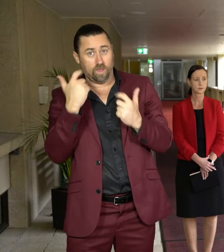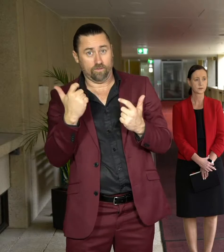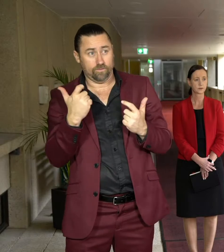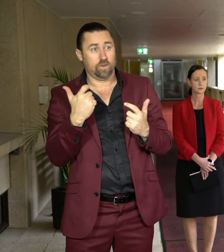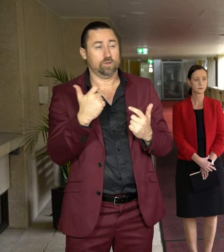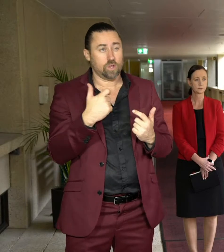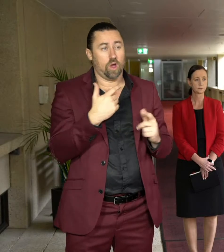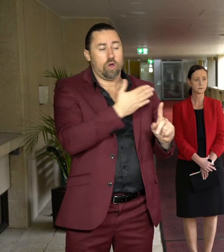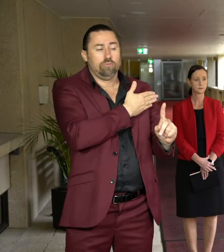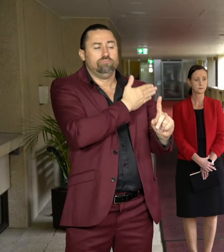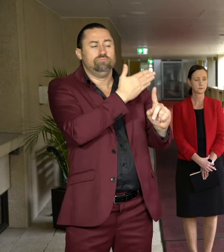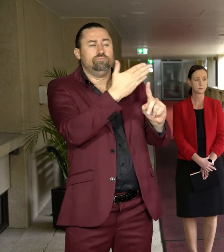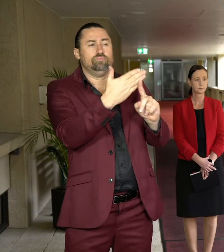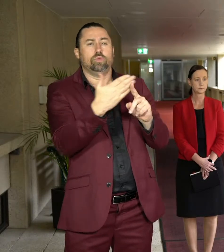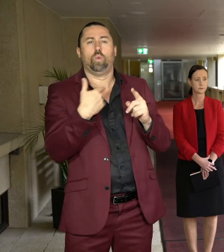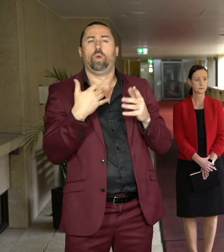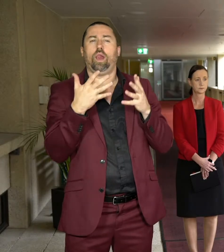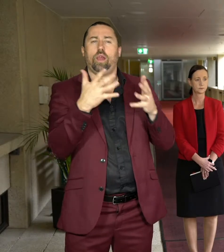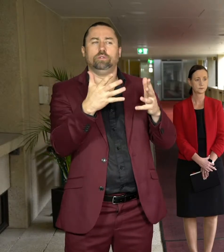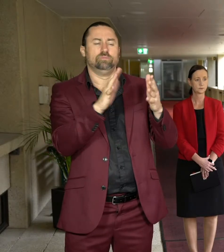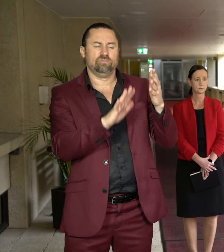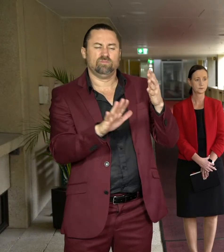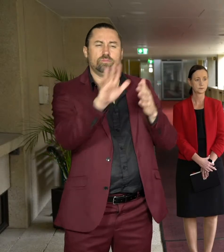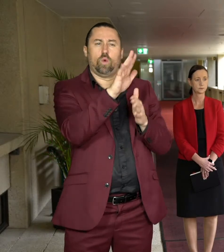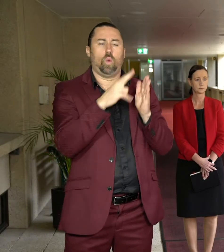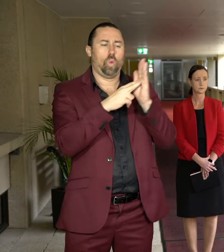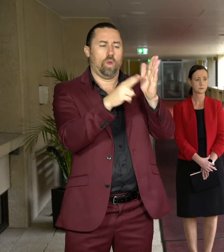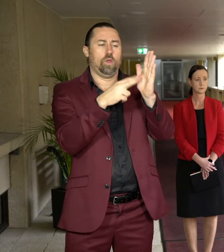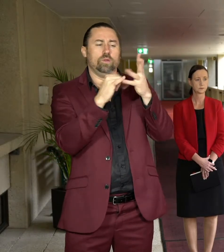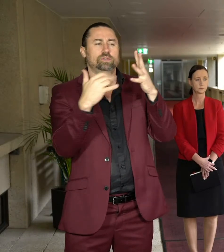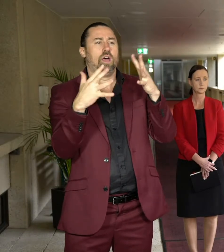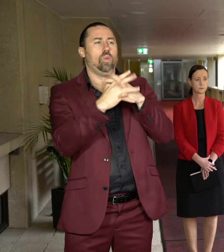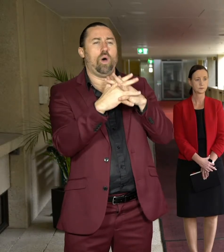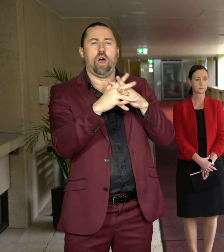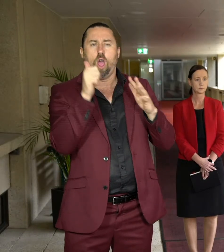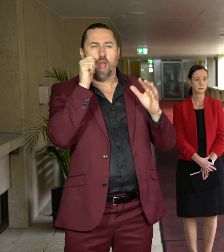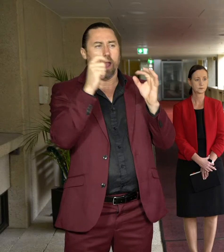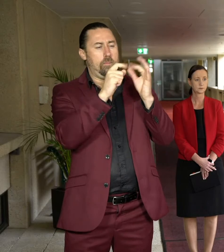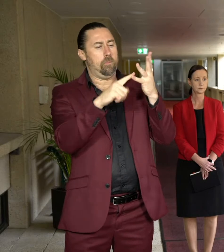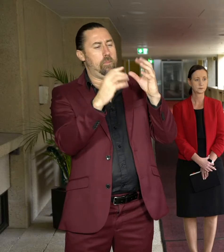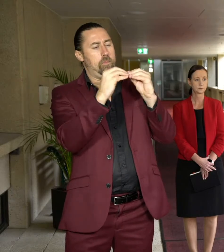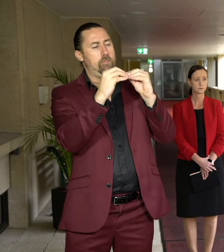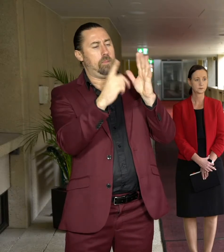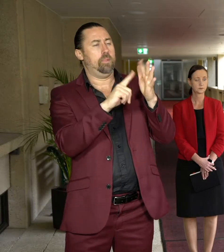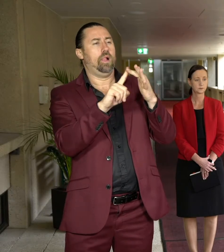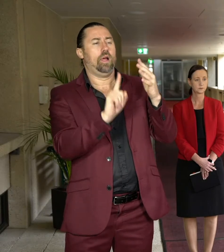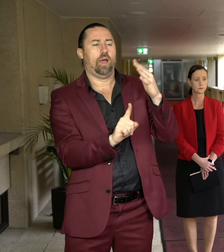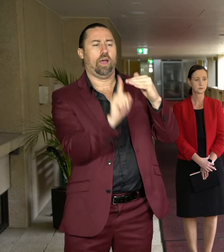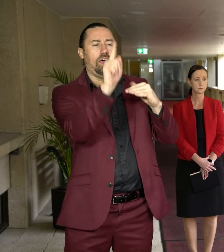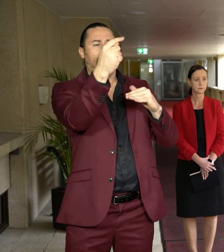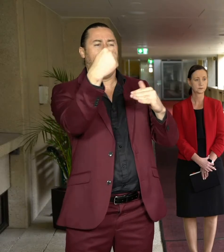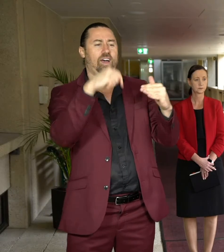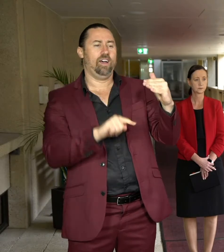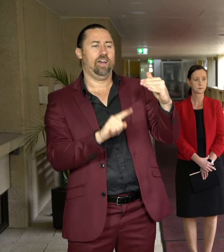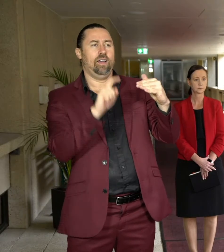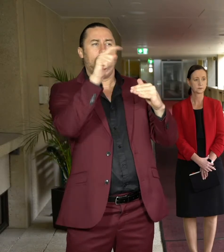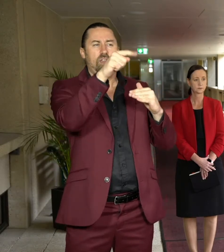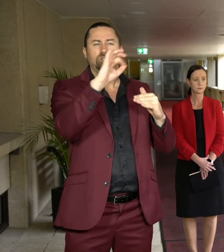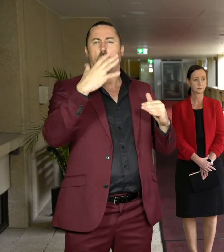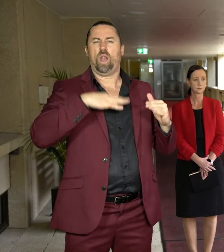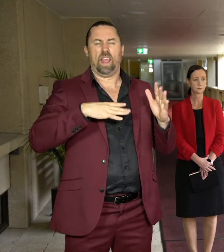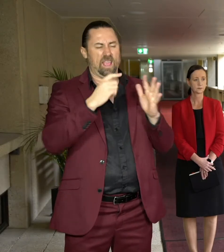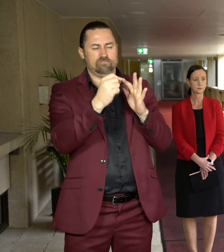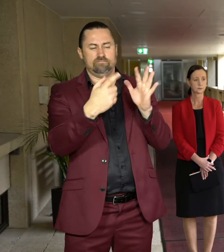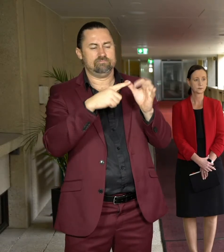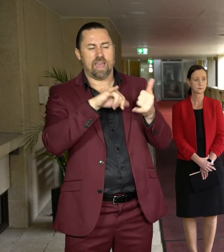now, we've exempted people within that northern New South Wales border bubble from needing a border declaration pass. Because of the